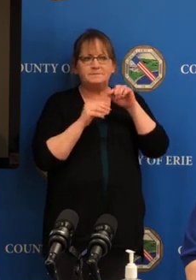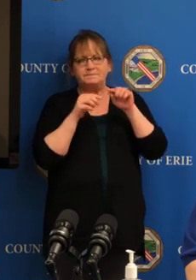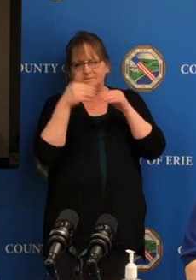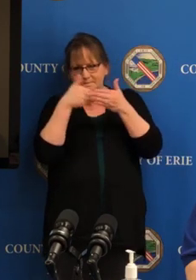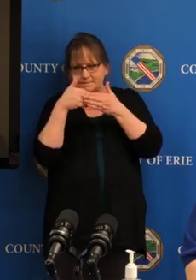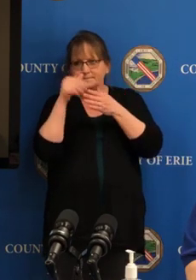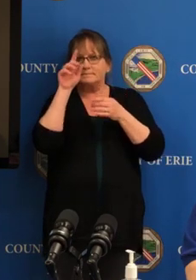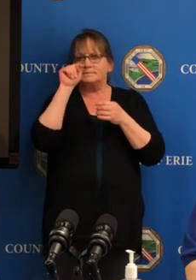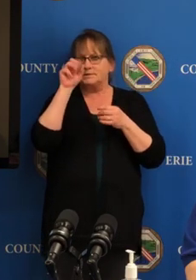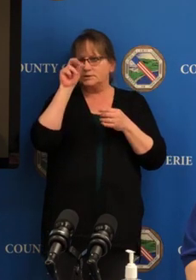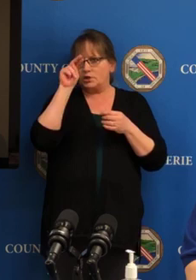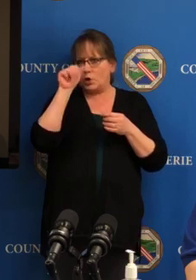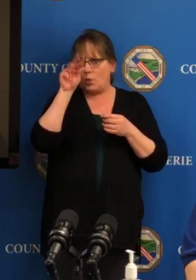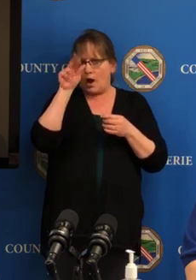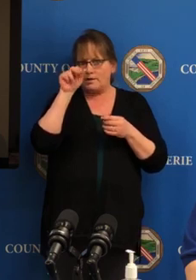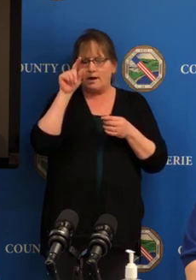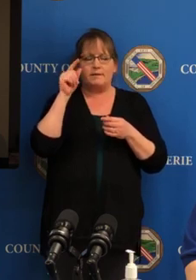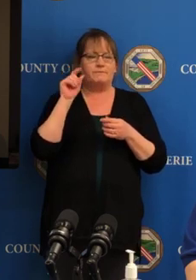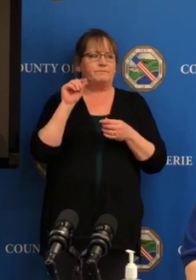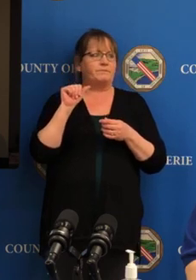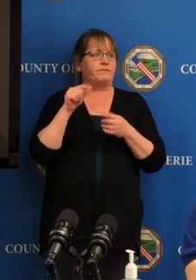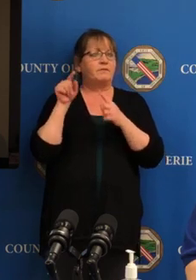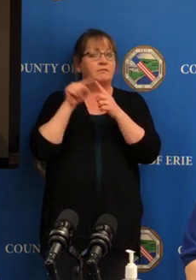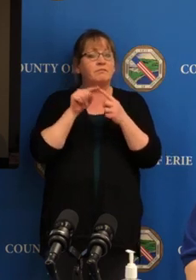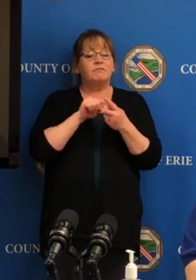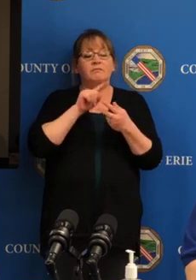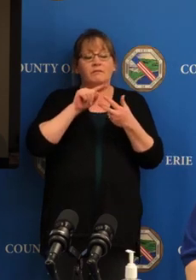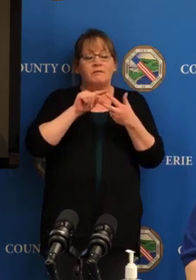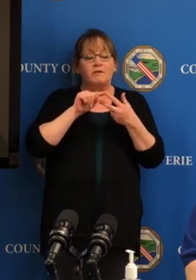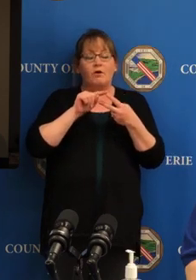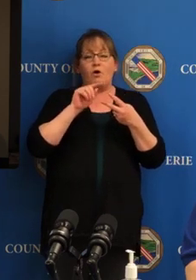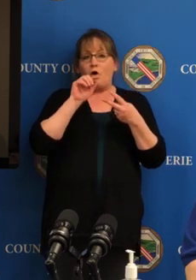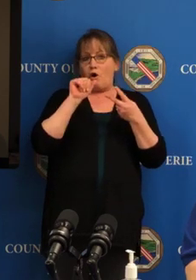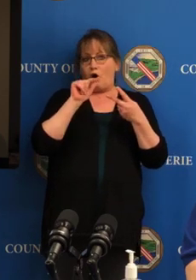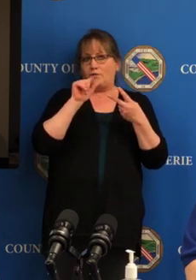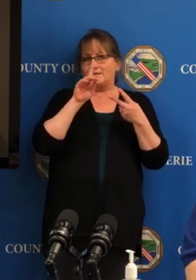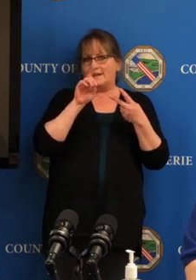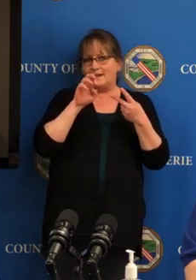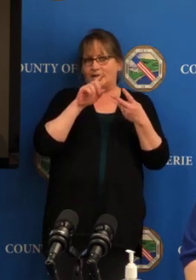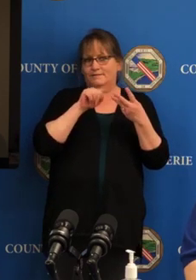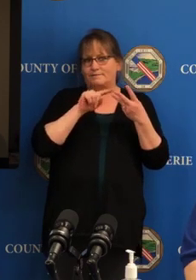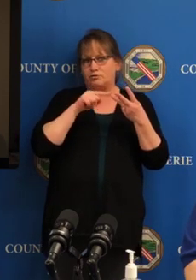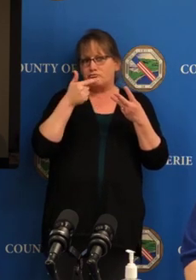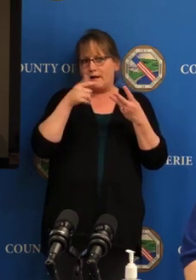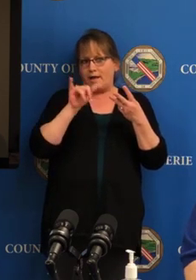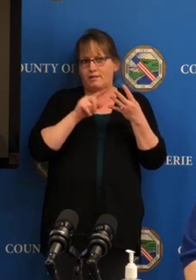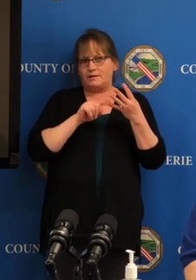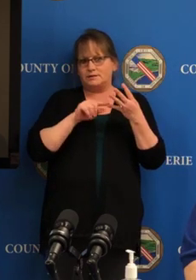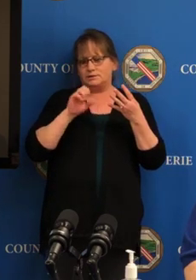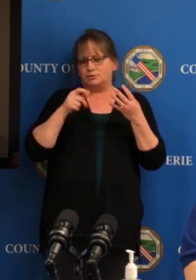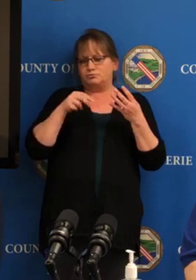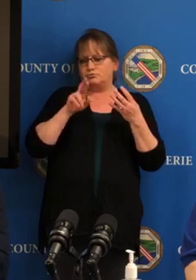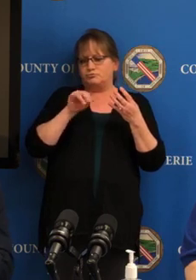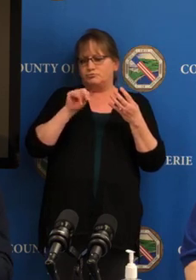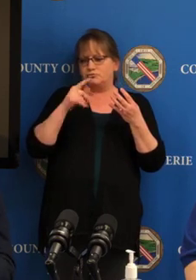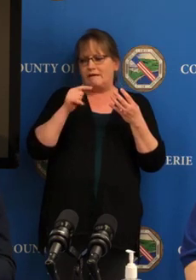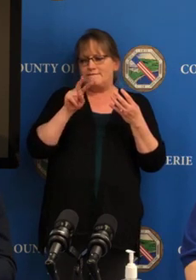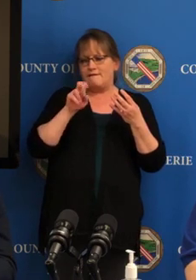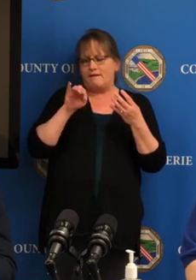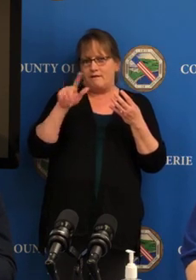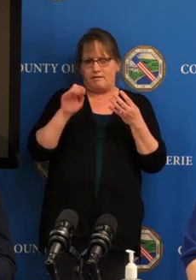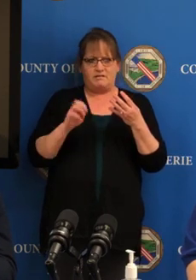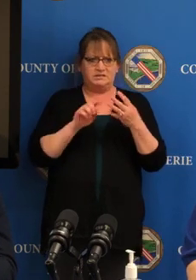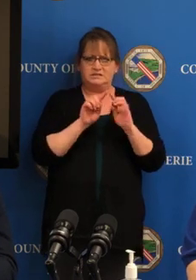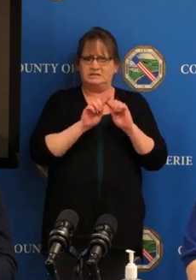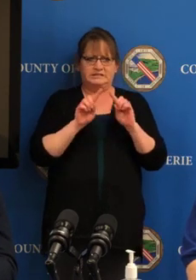have Alden, Grand Island, and Springville. Those are a fee-based service, and all those fees vary. They're different for each one.